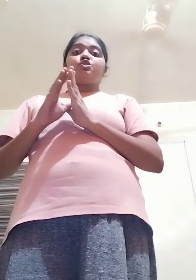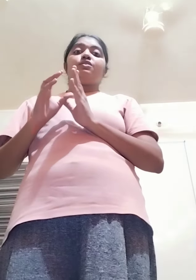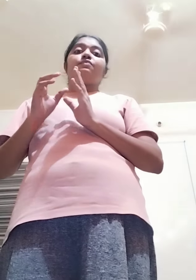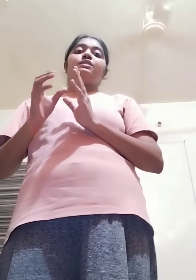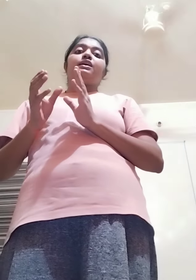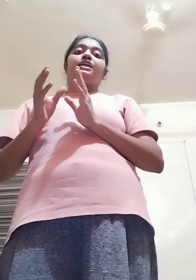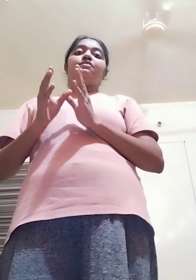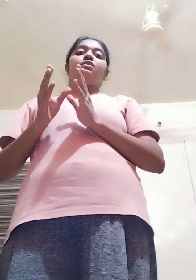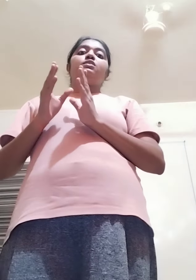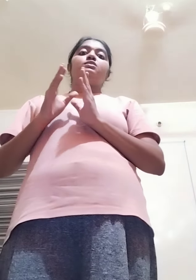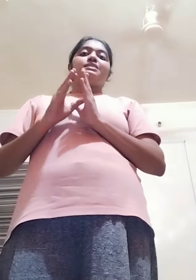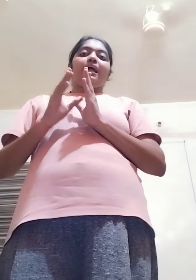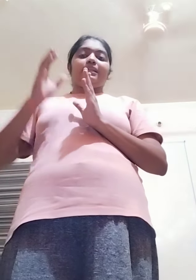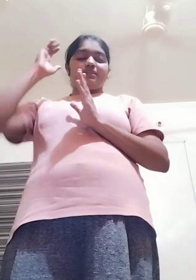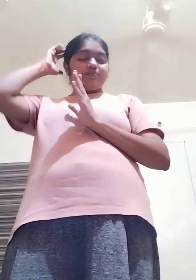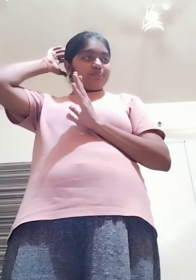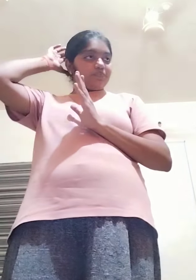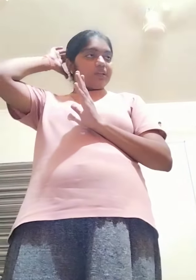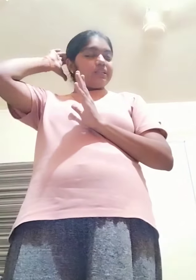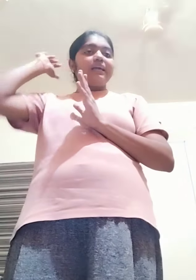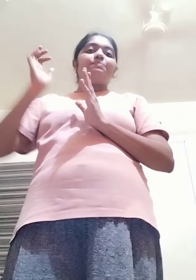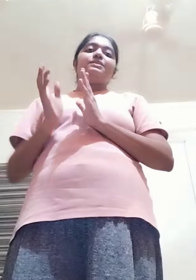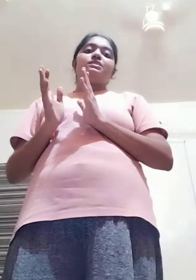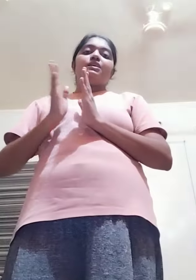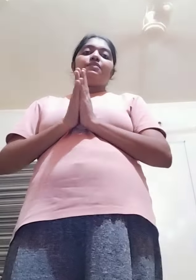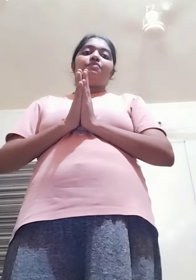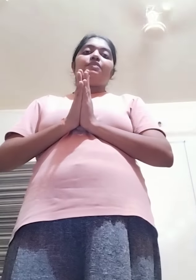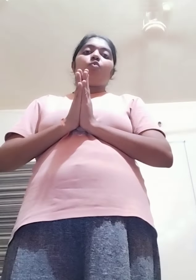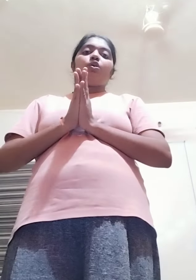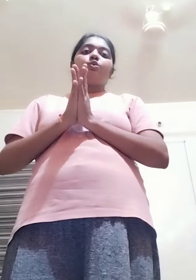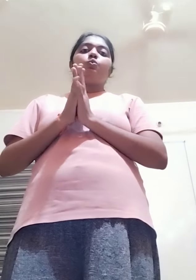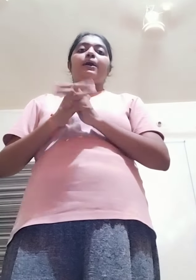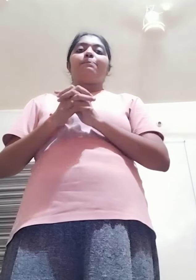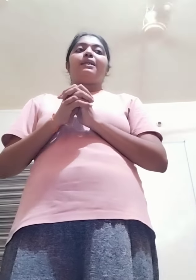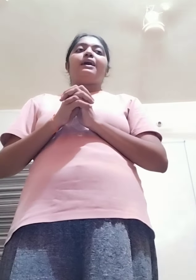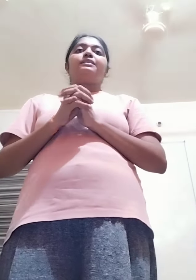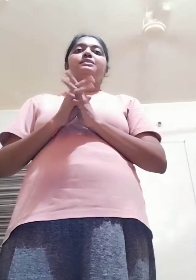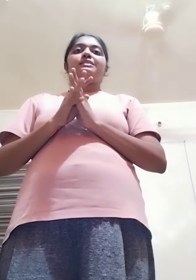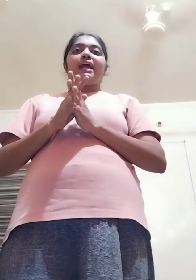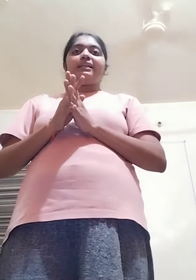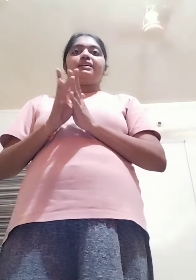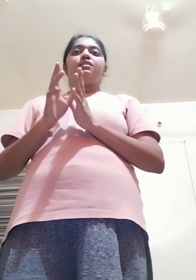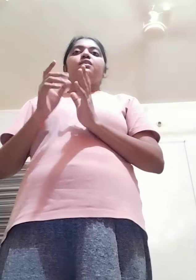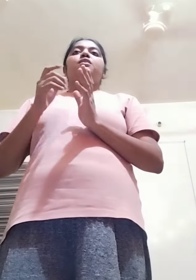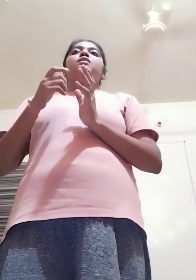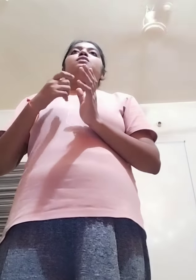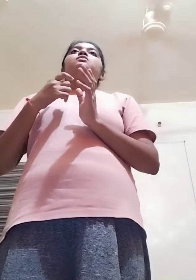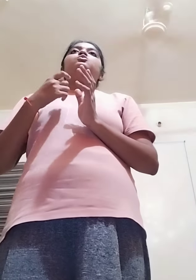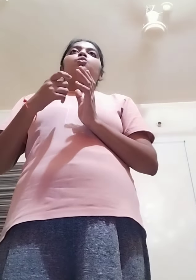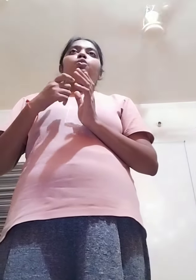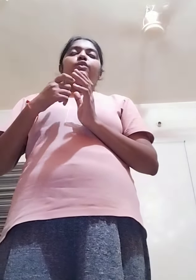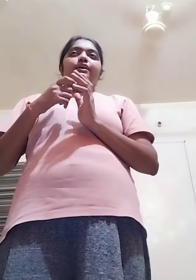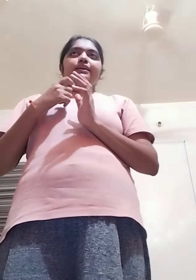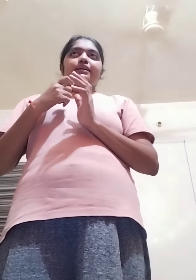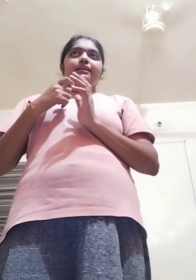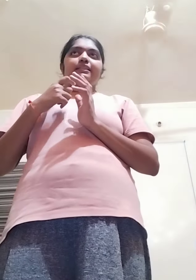with the keyword static. That means if we want to apply the static, so in that